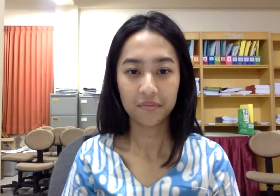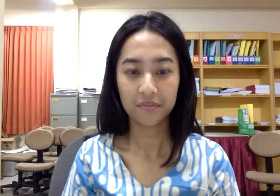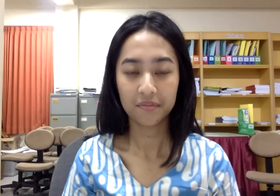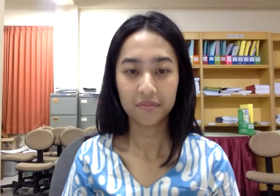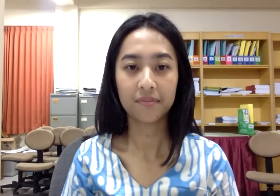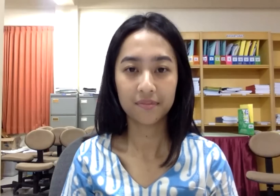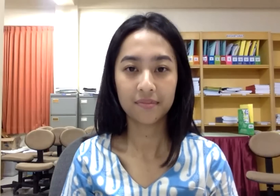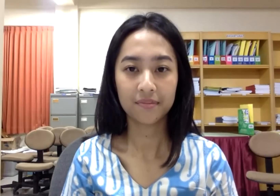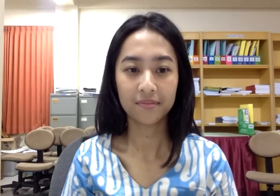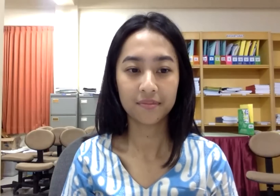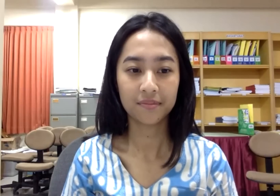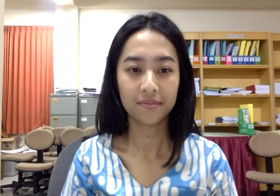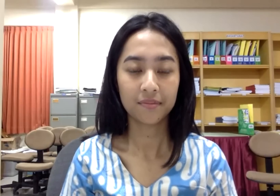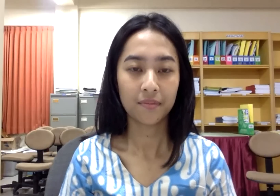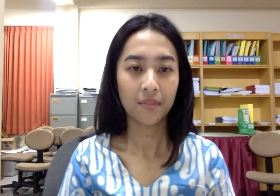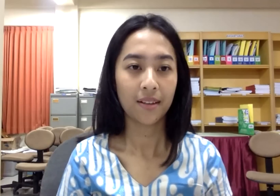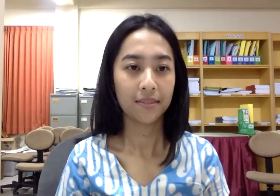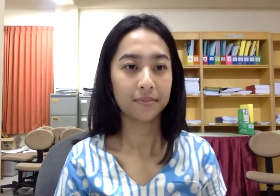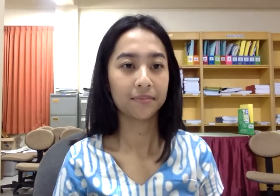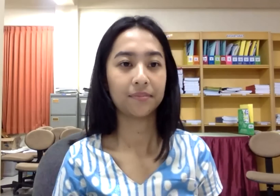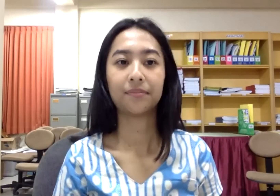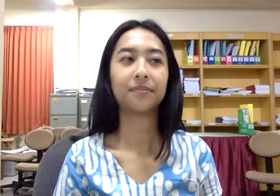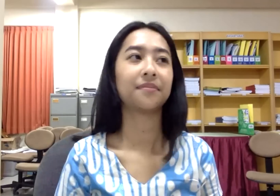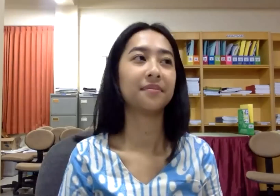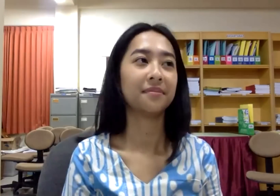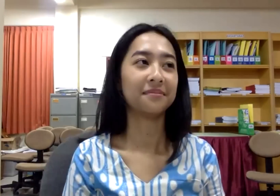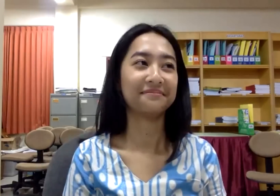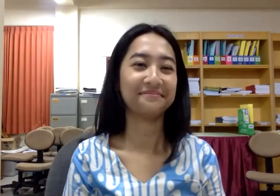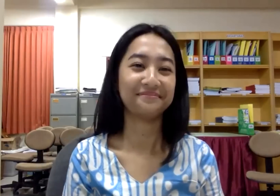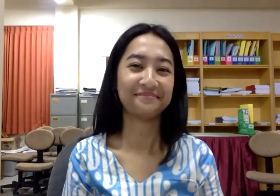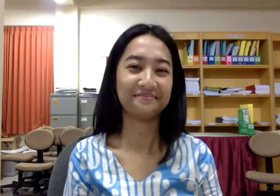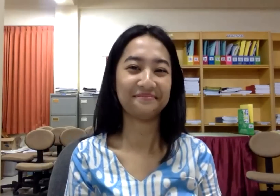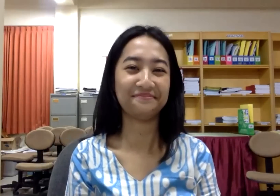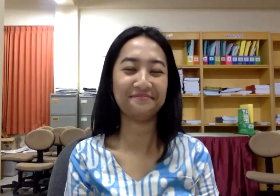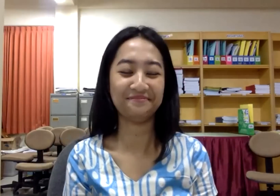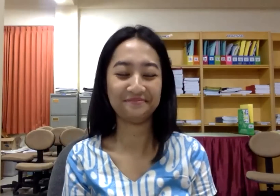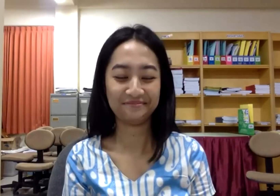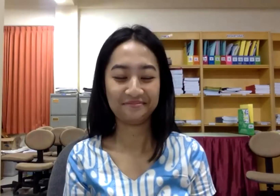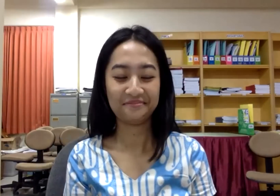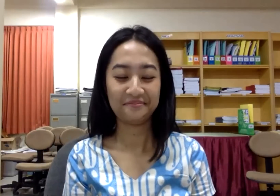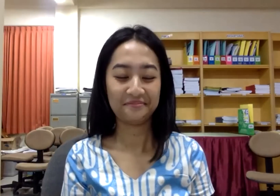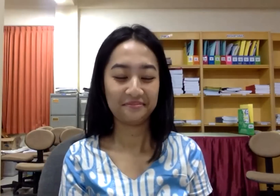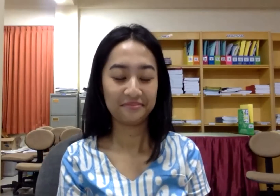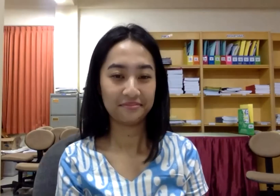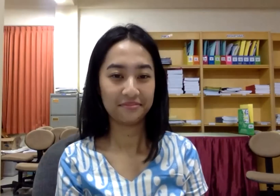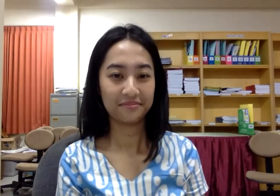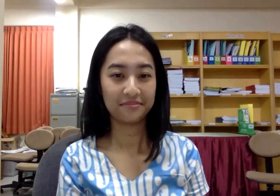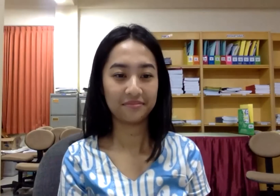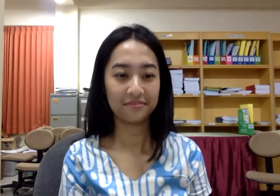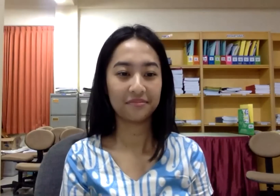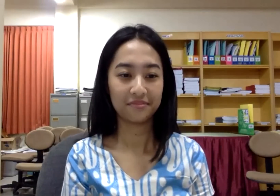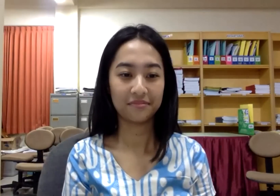event. And hopefully this is going to the beginning for our further cooperation between us, or even maybe between the